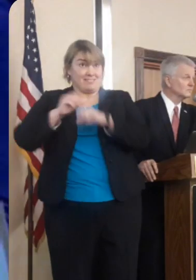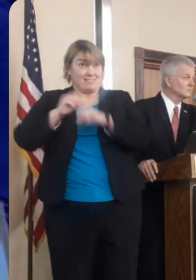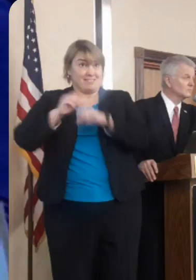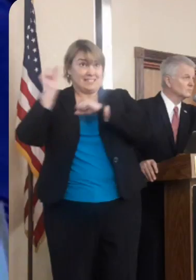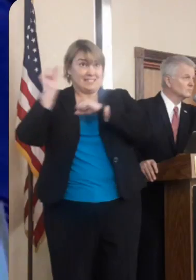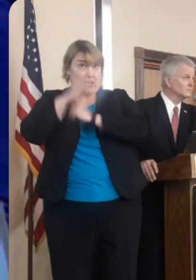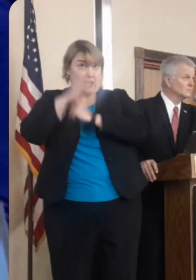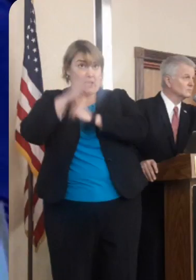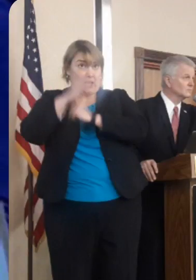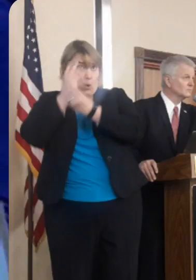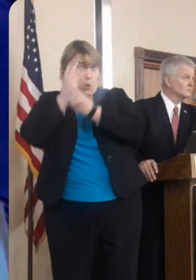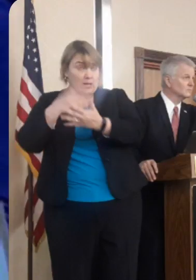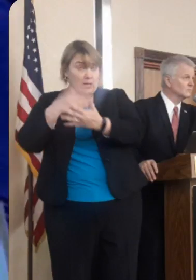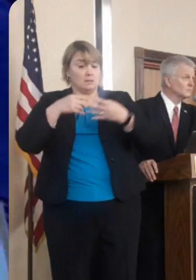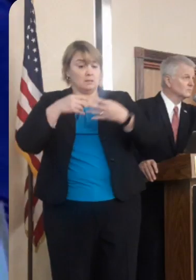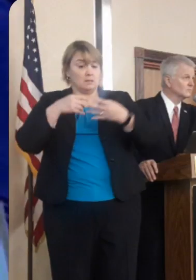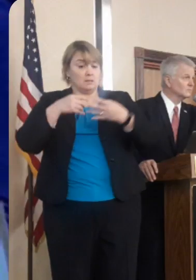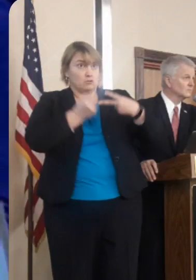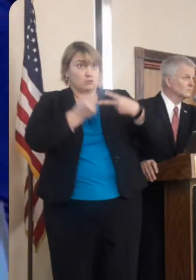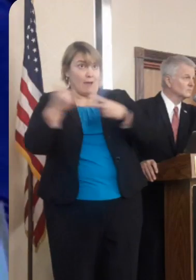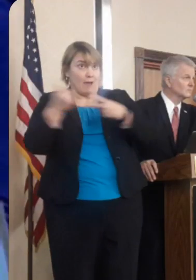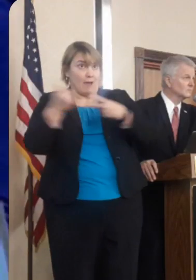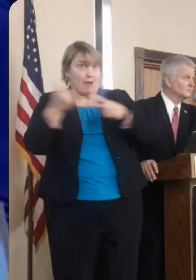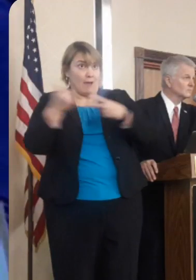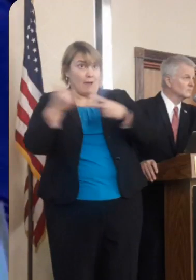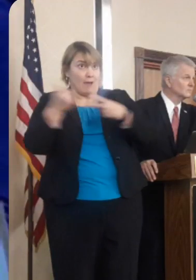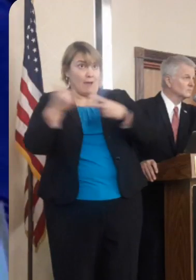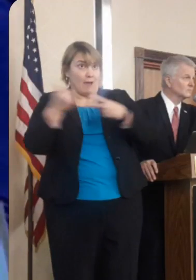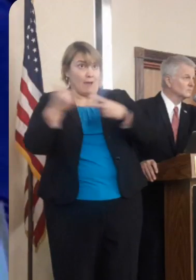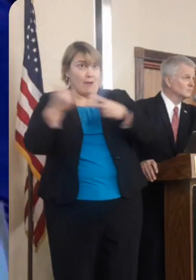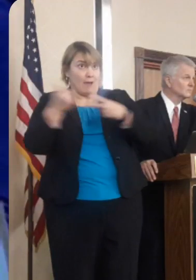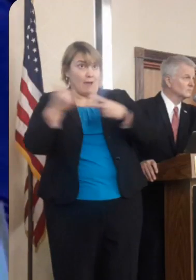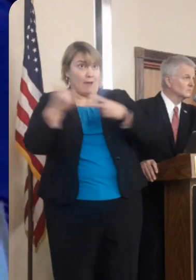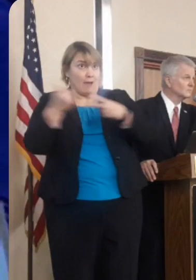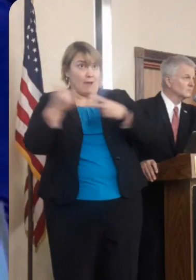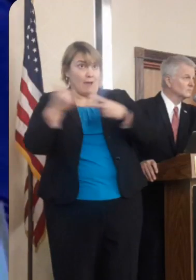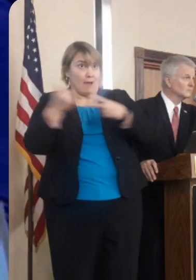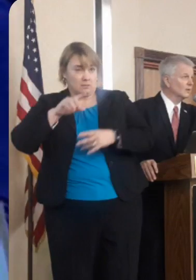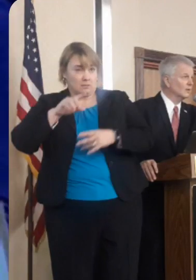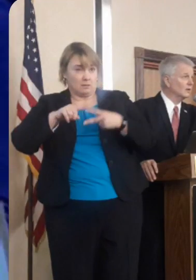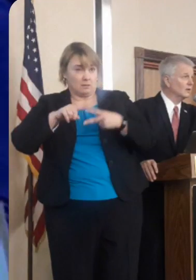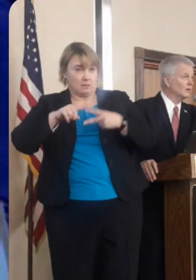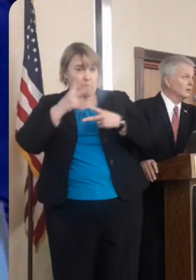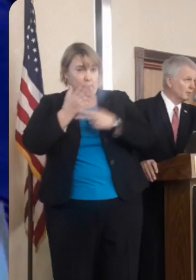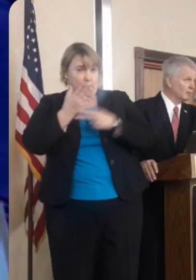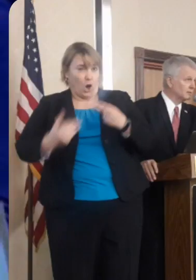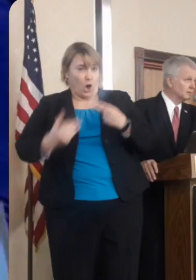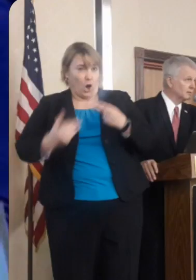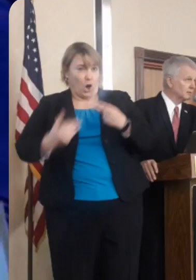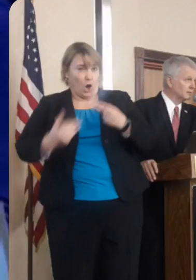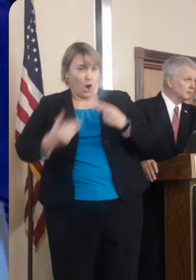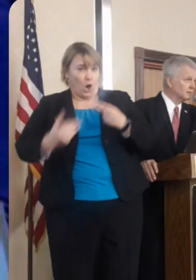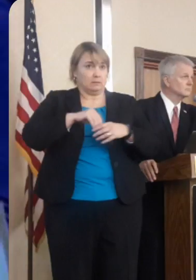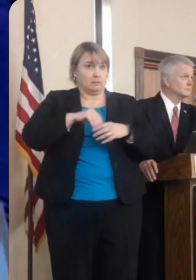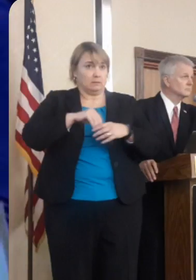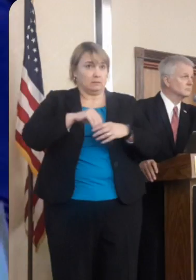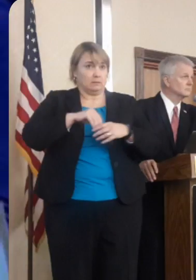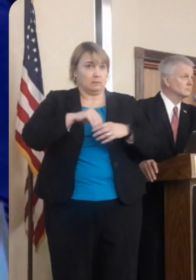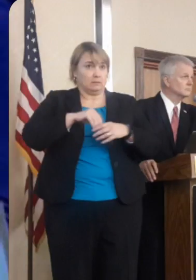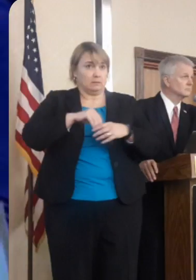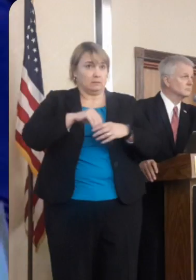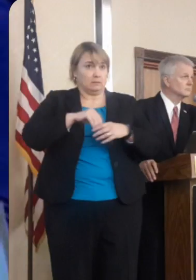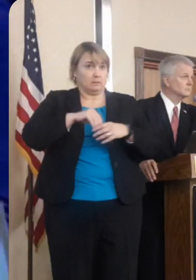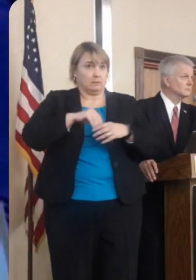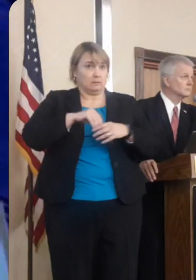the siblings and the Correct. parents? Okay, that's all, that's the main motion. Correct. Okay, my motion is to move to